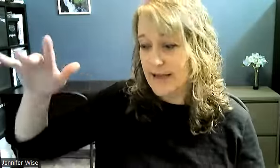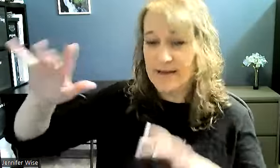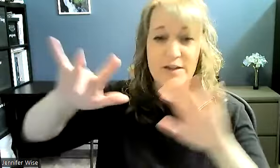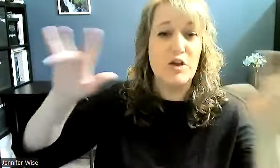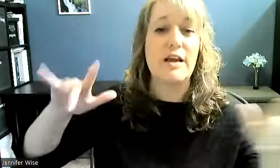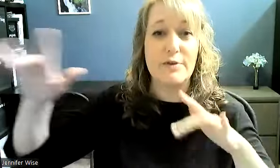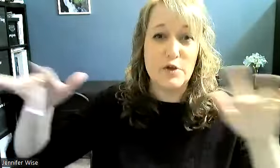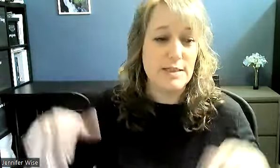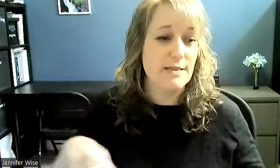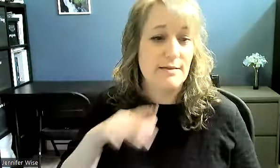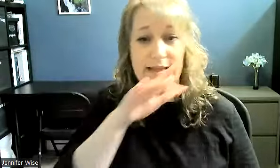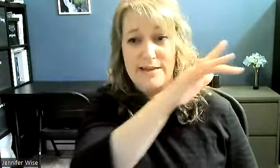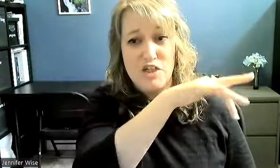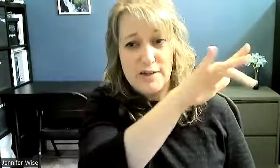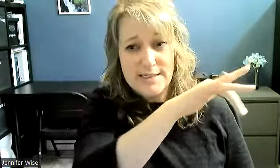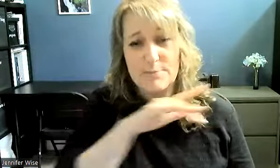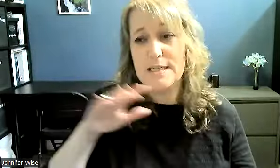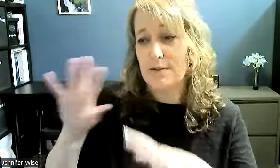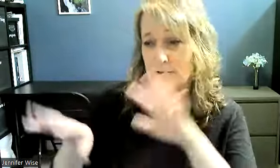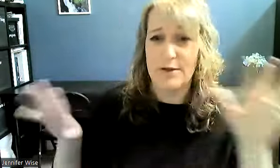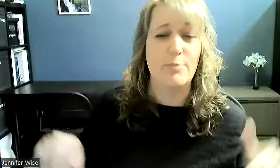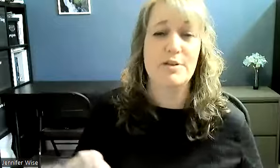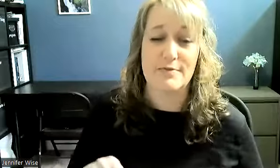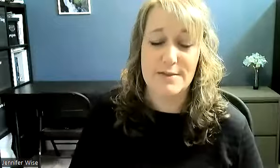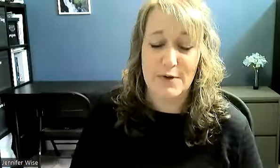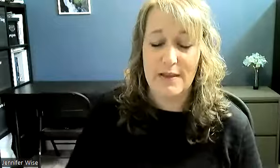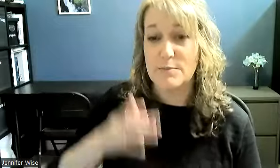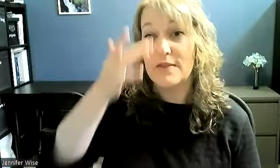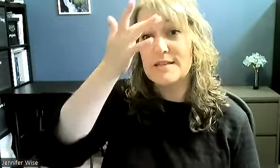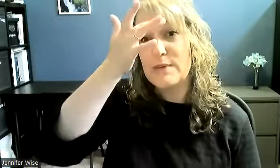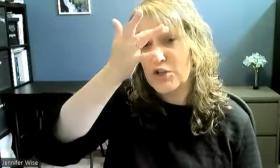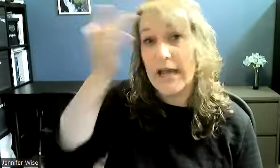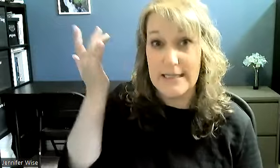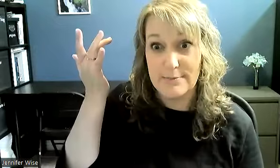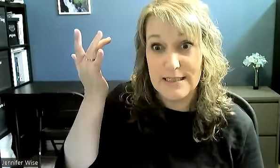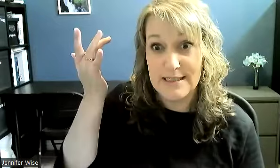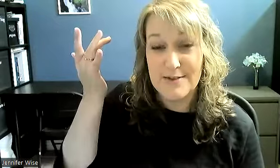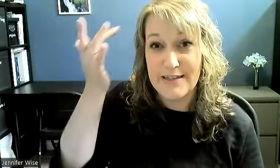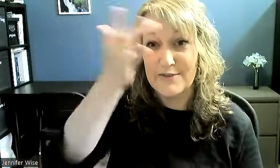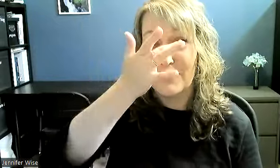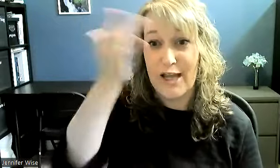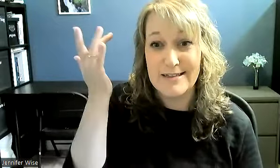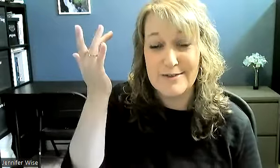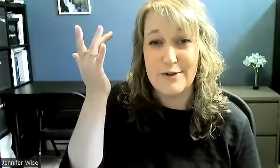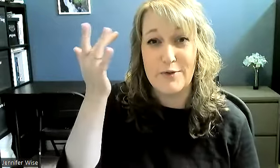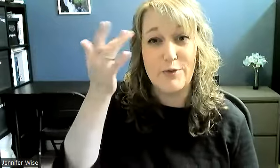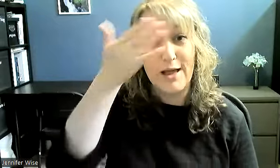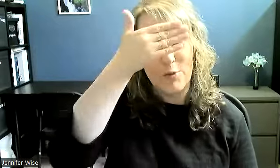And you can kind of use it like that chair is empty or, you know, a bunch of different things, but this means your head is empty. So that's forget. So if you like